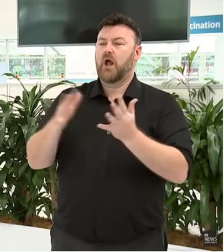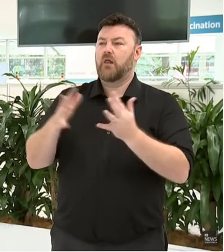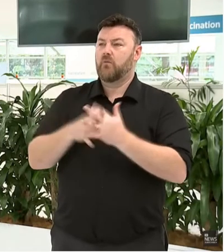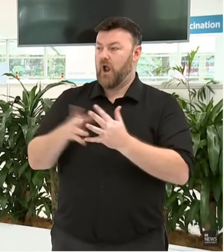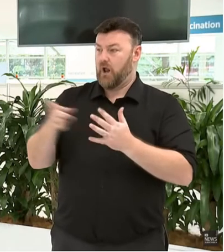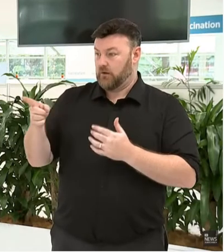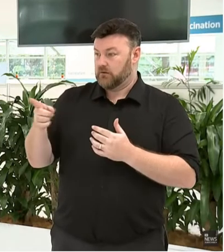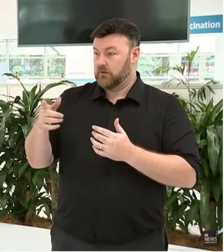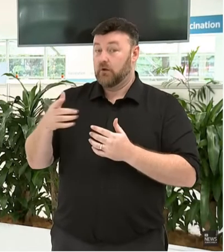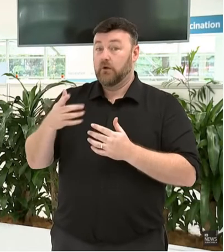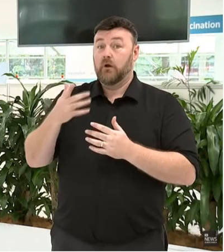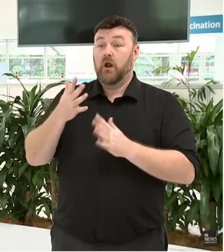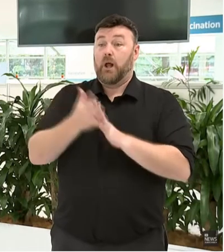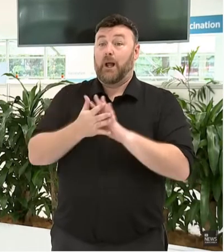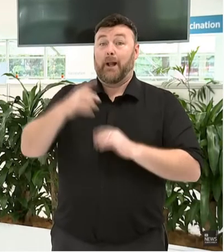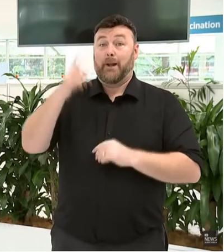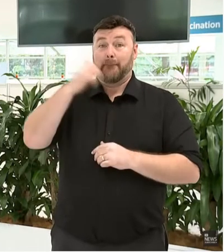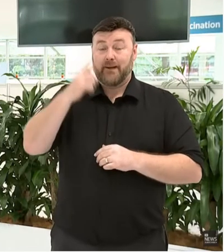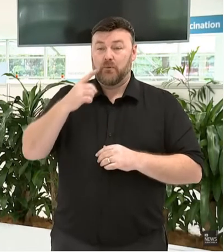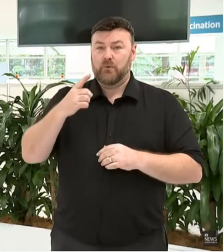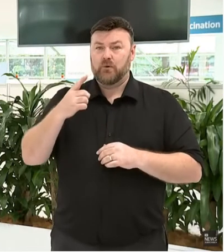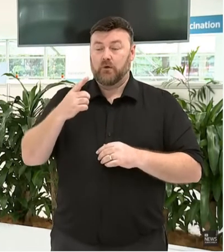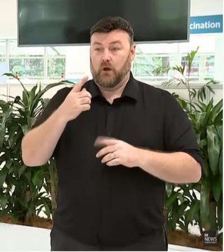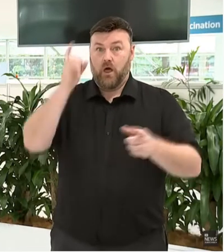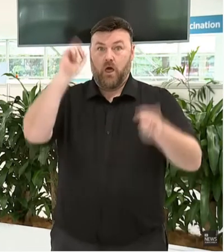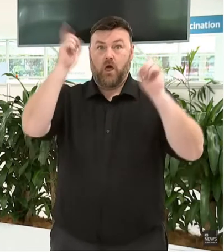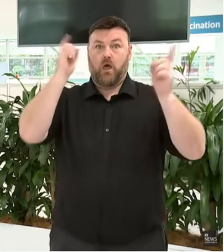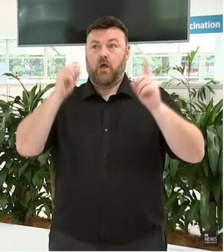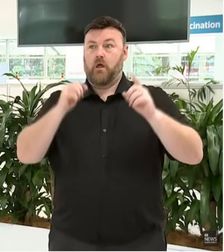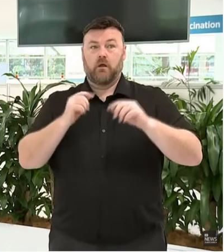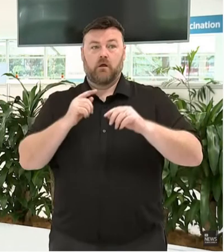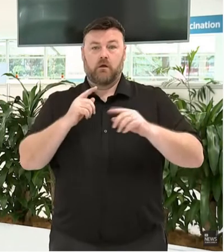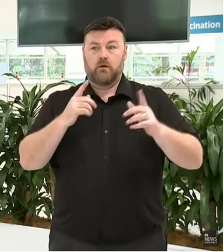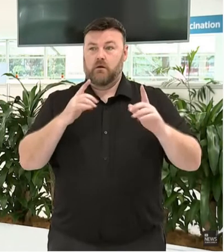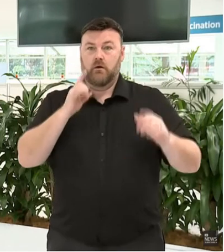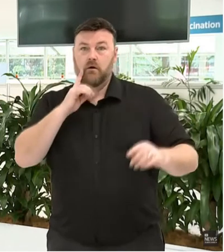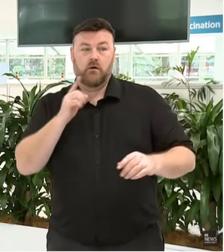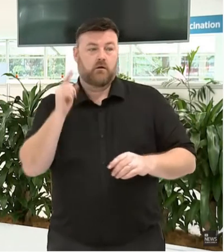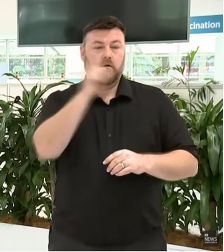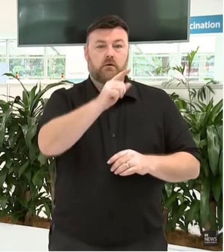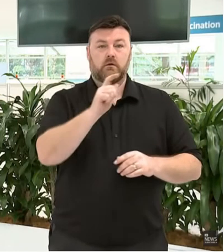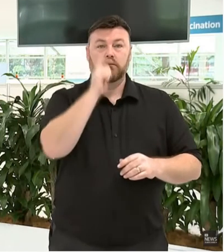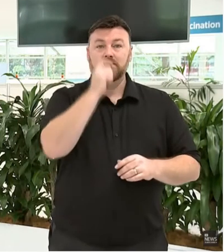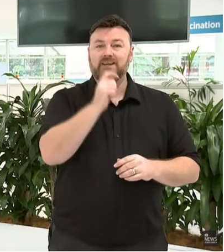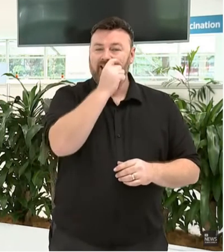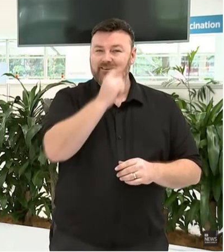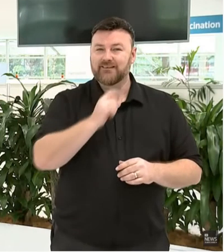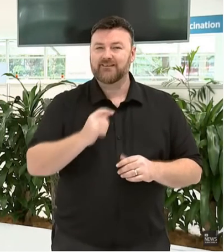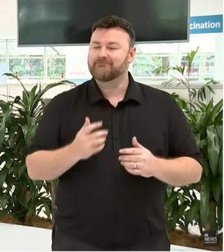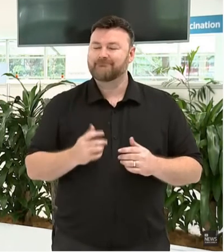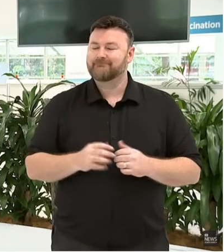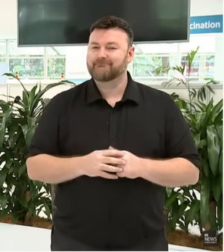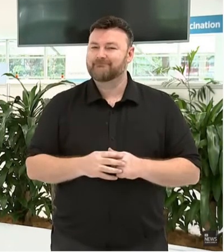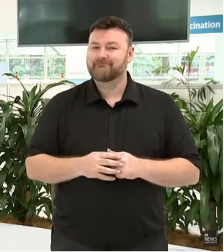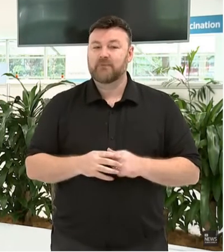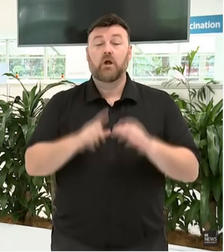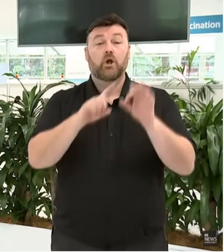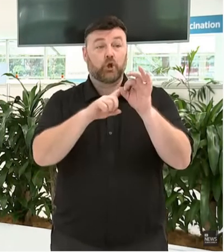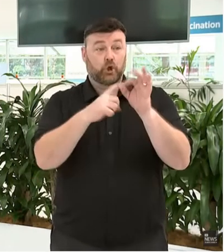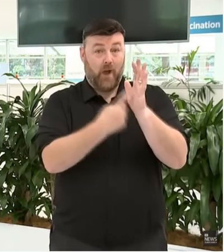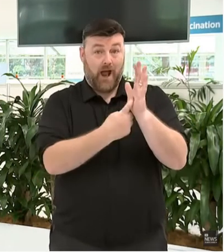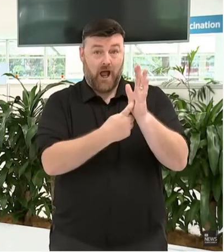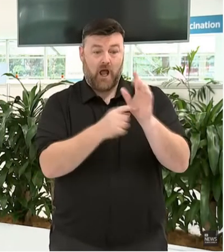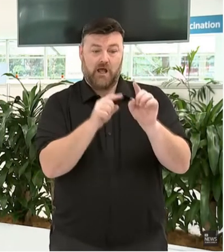to increase in unnecessary PCR tests. So the QR codes are in place in a